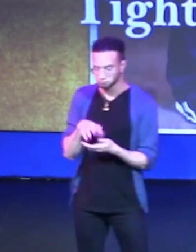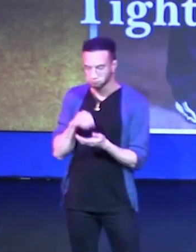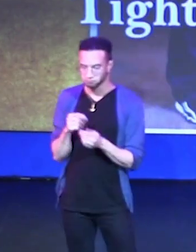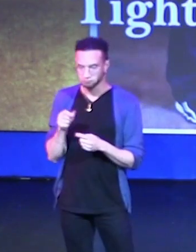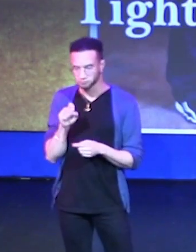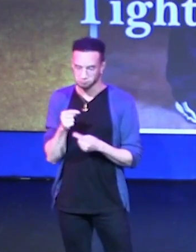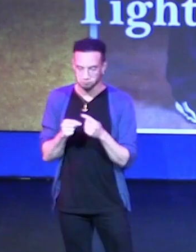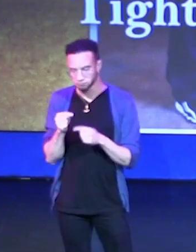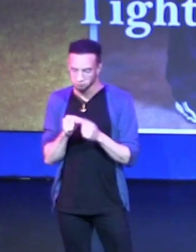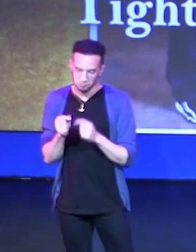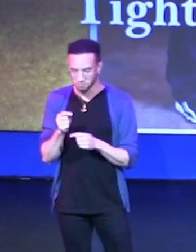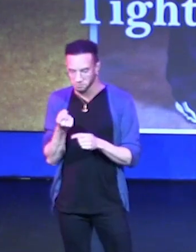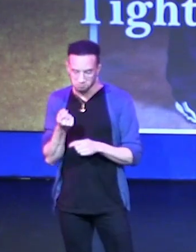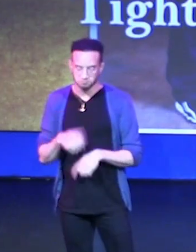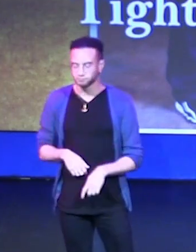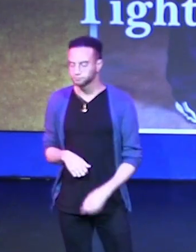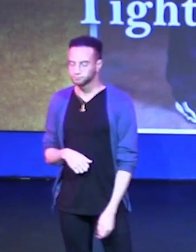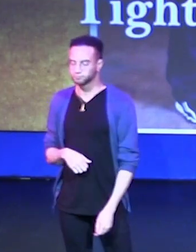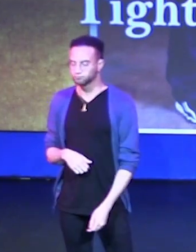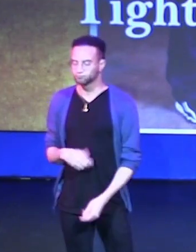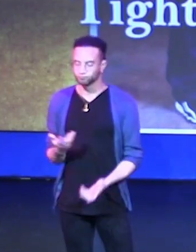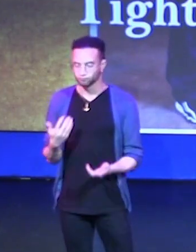ASL. So I learned sign there.